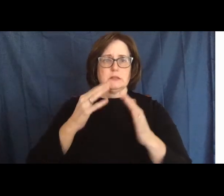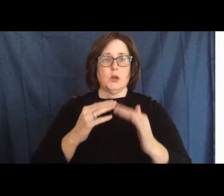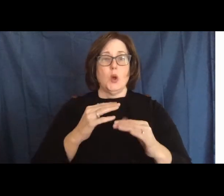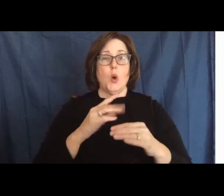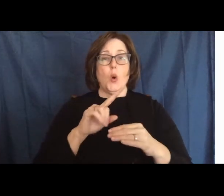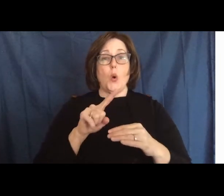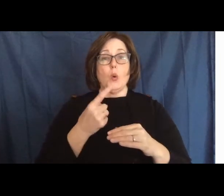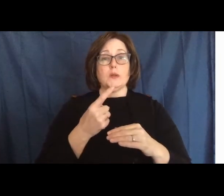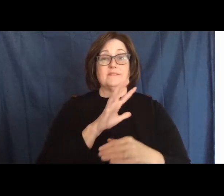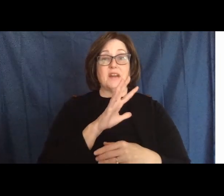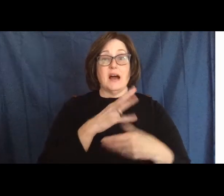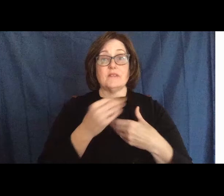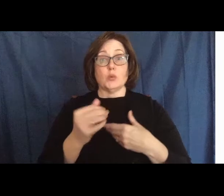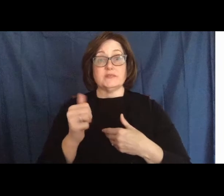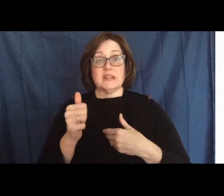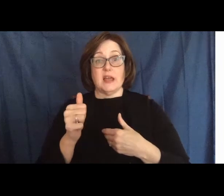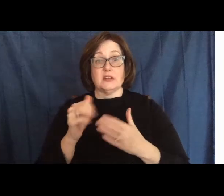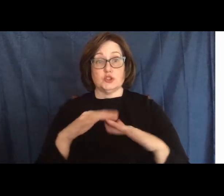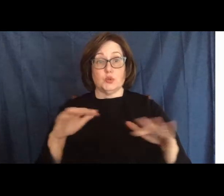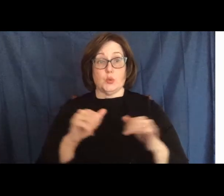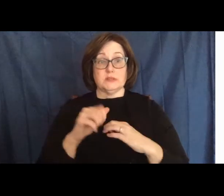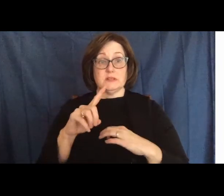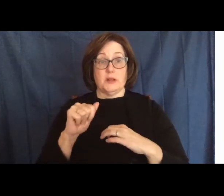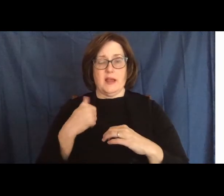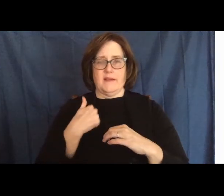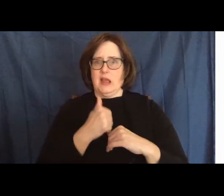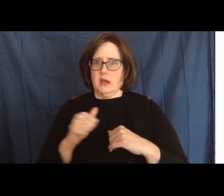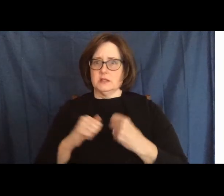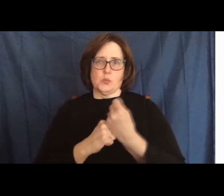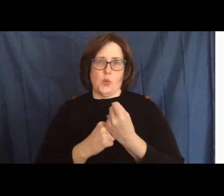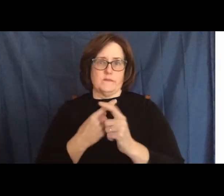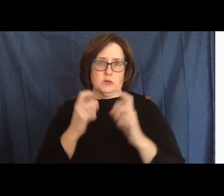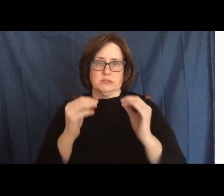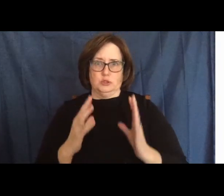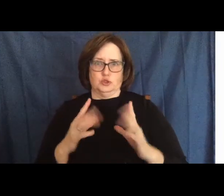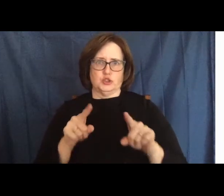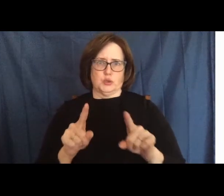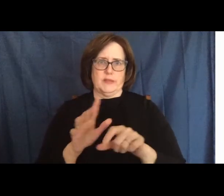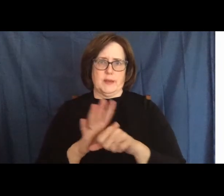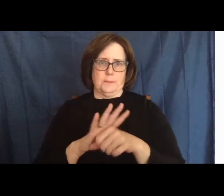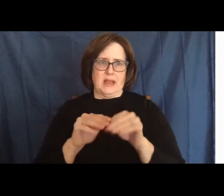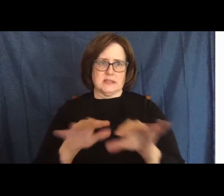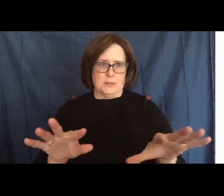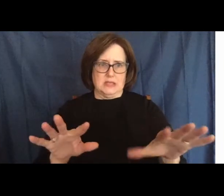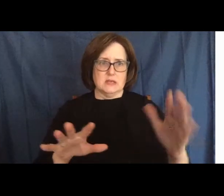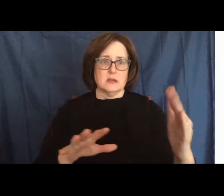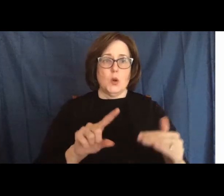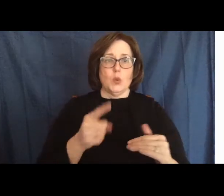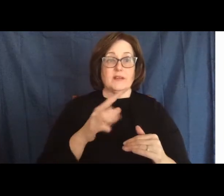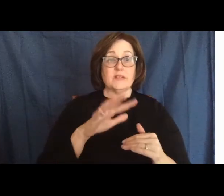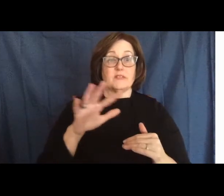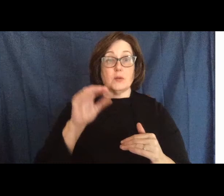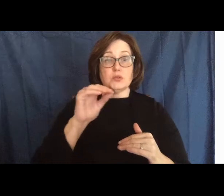kind of remote support during the pandemic time, while 55% of caregivers, despite the